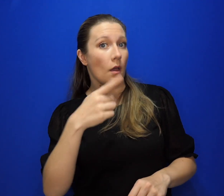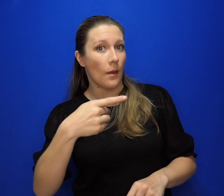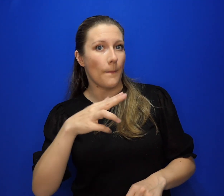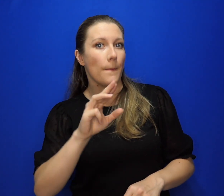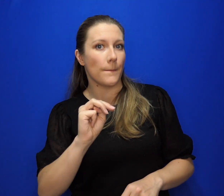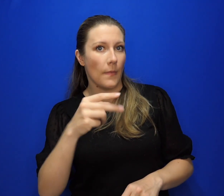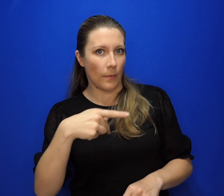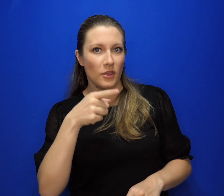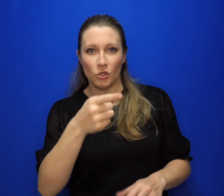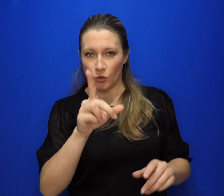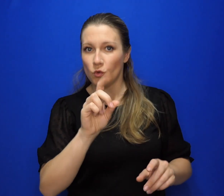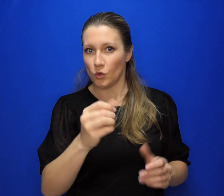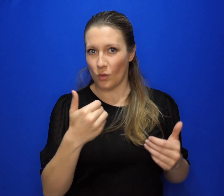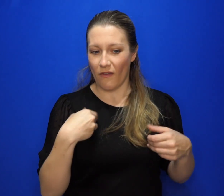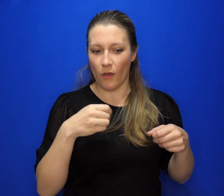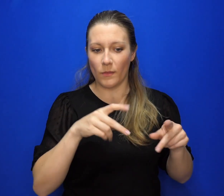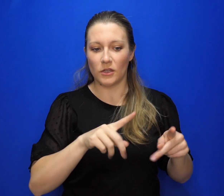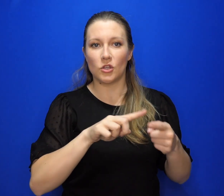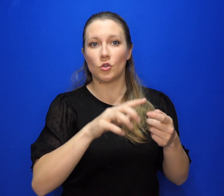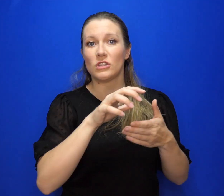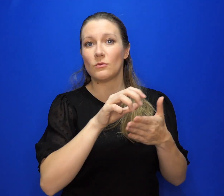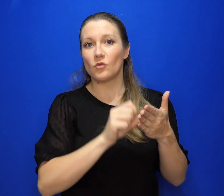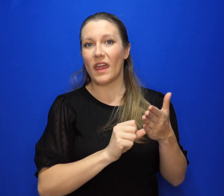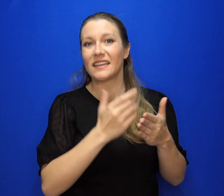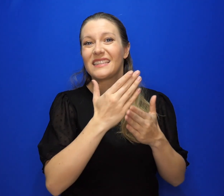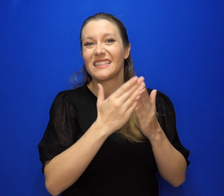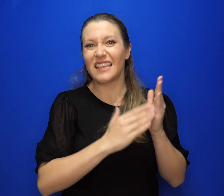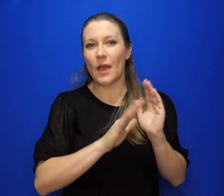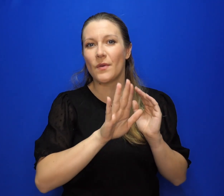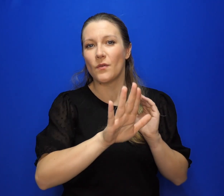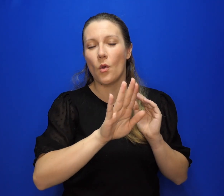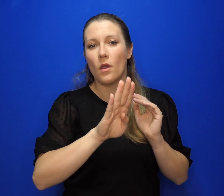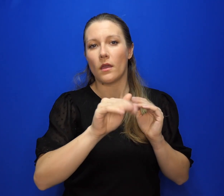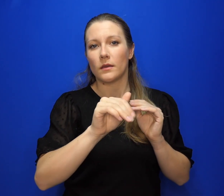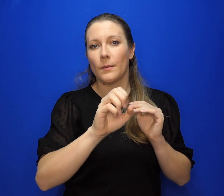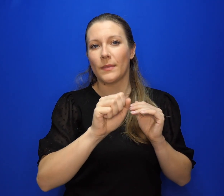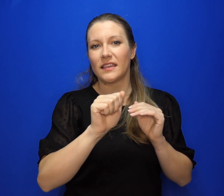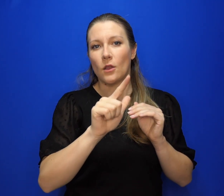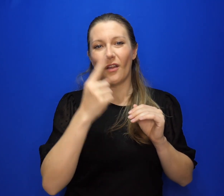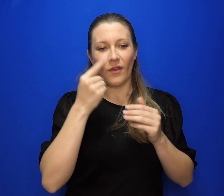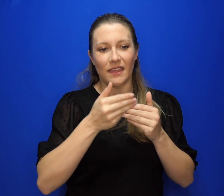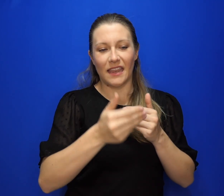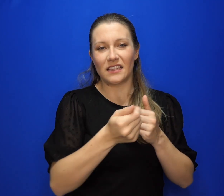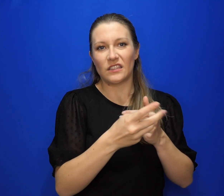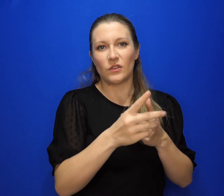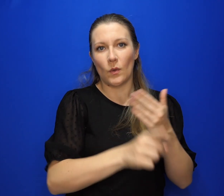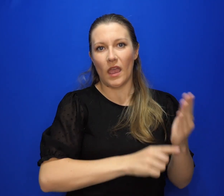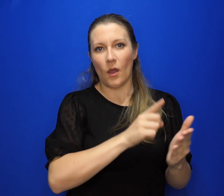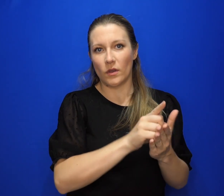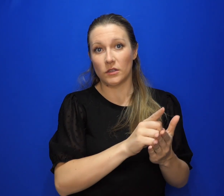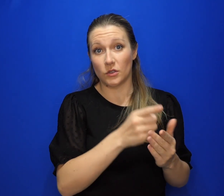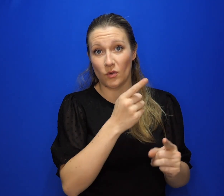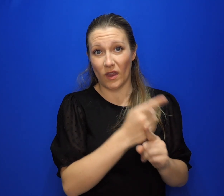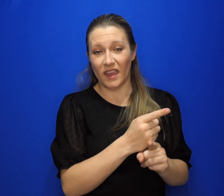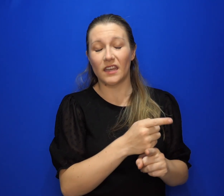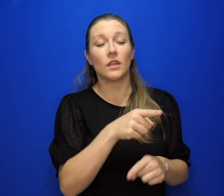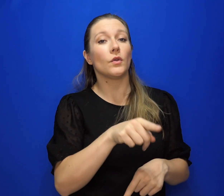to subtract some of your basal over the next couple of hours, right? You could technically replace, knowing